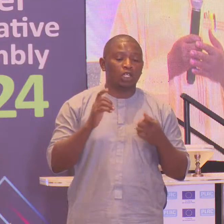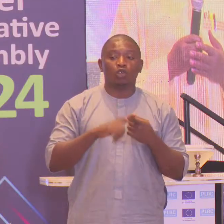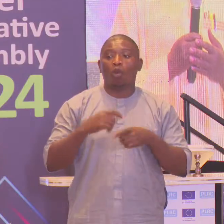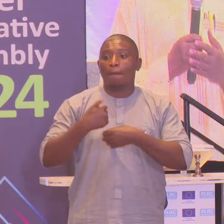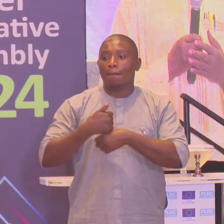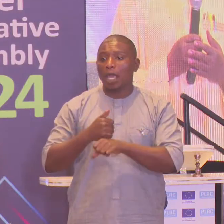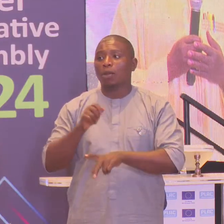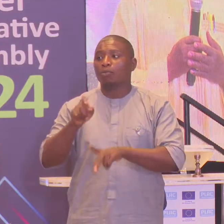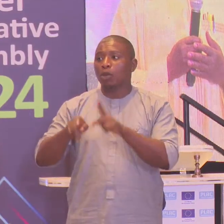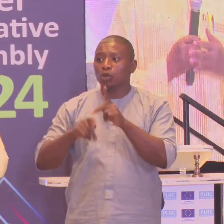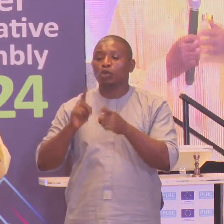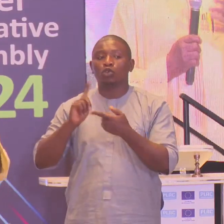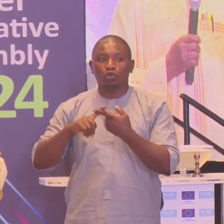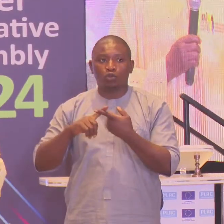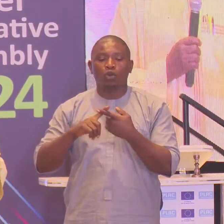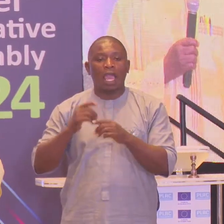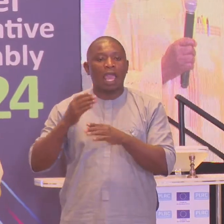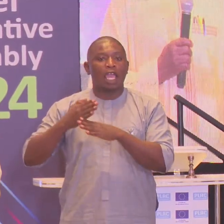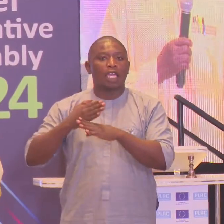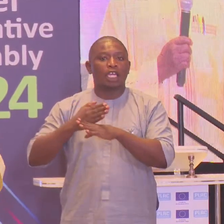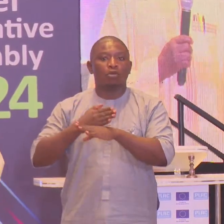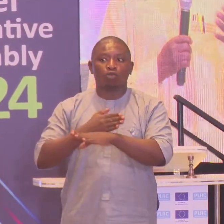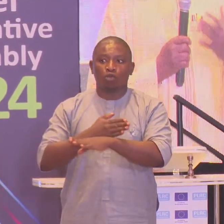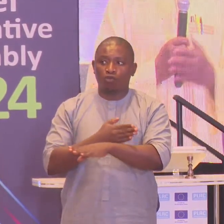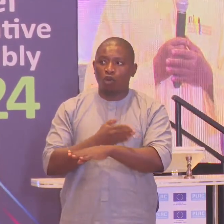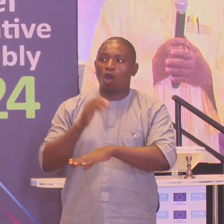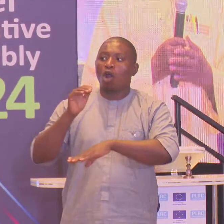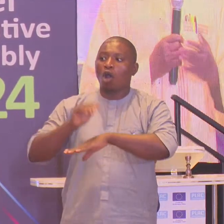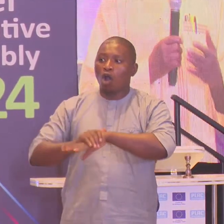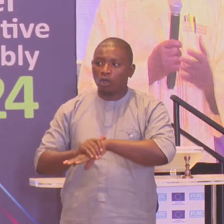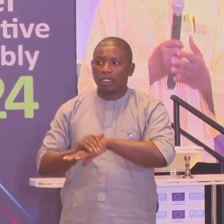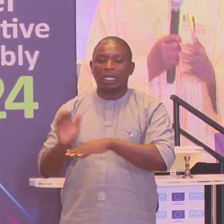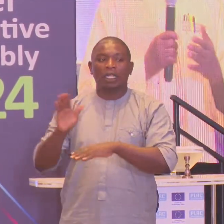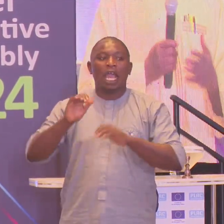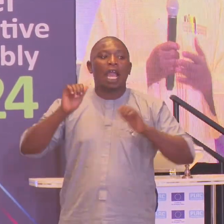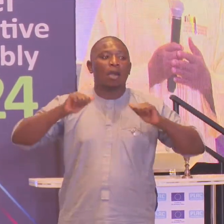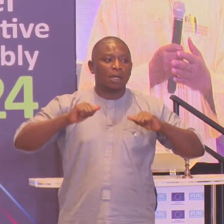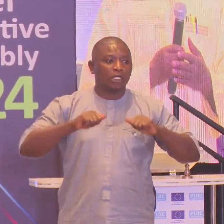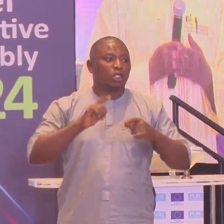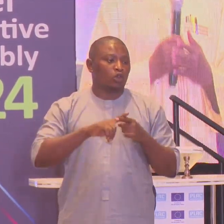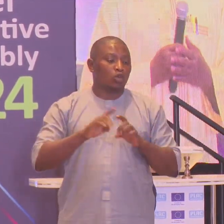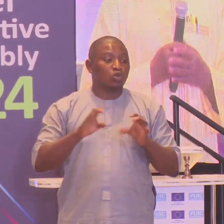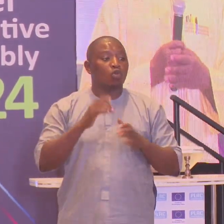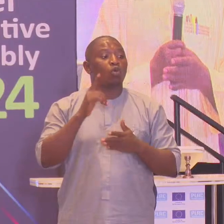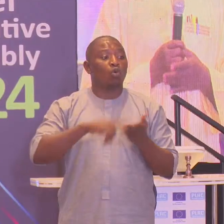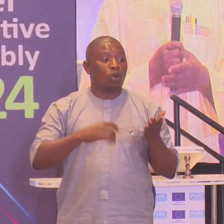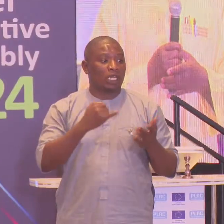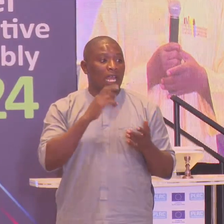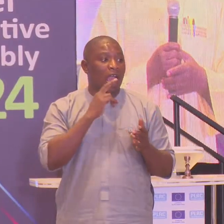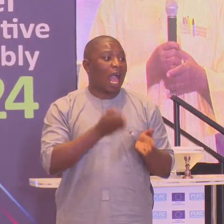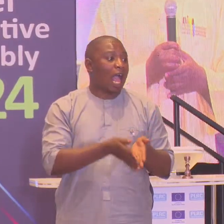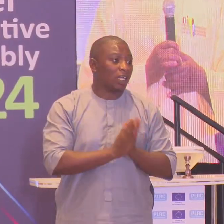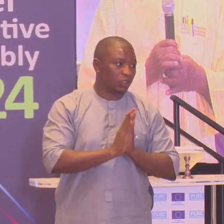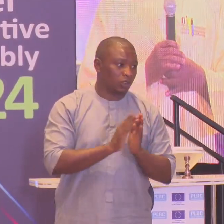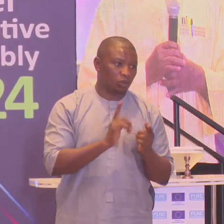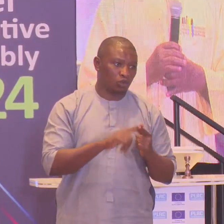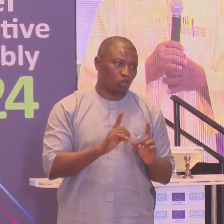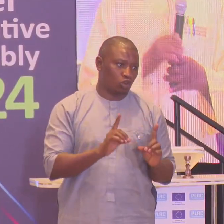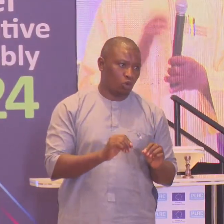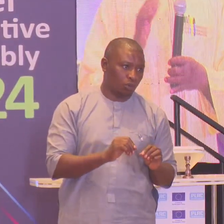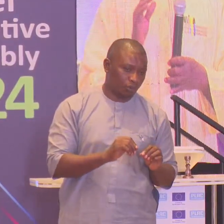to improve on their capacities to do what they are asked to do.